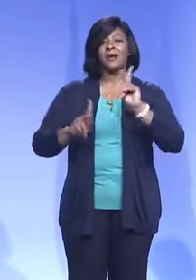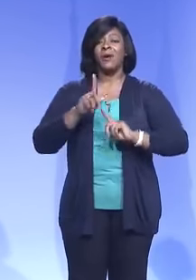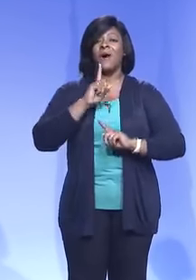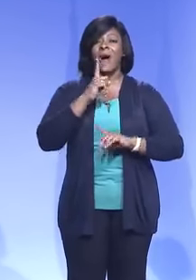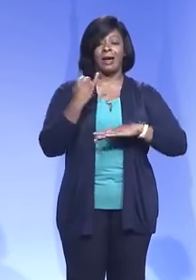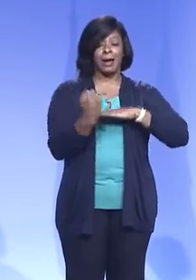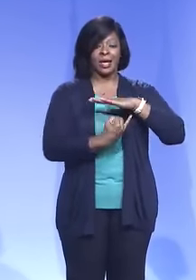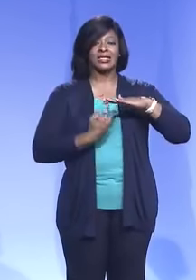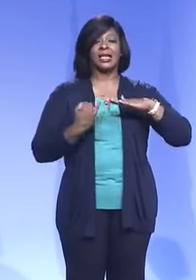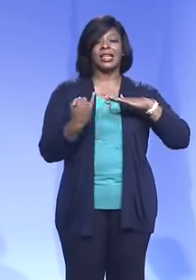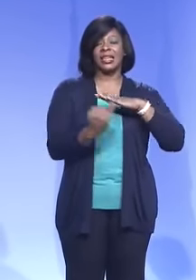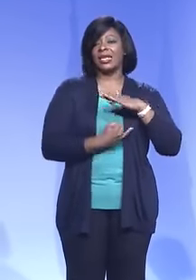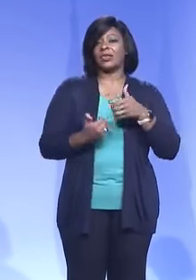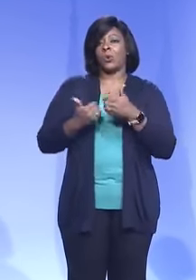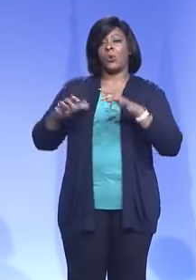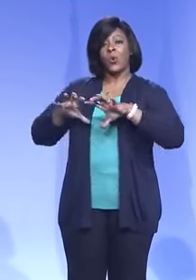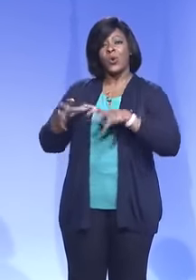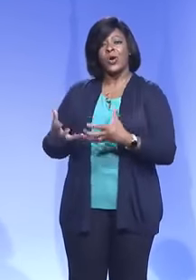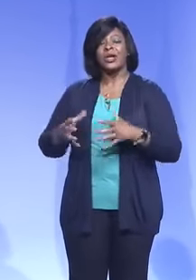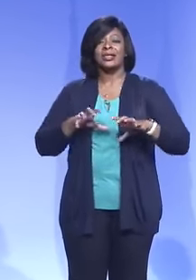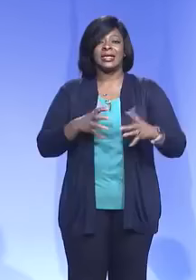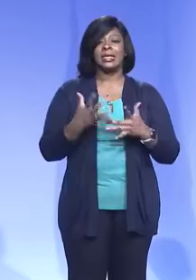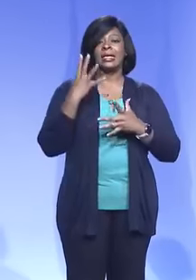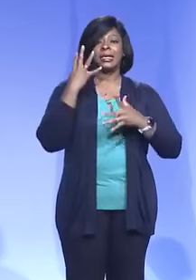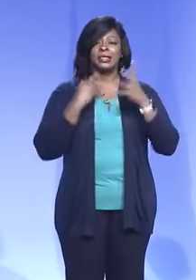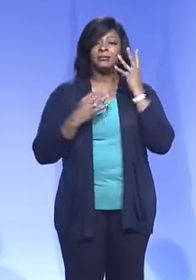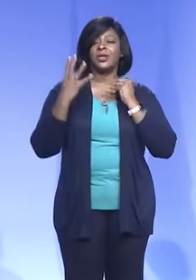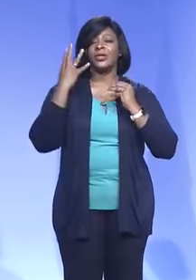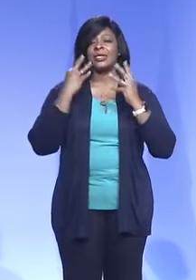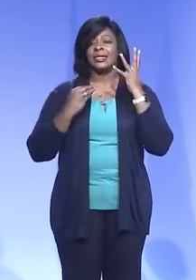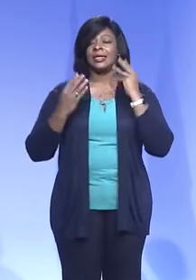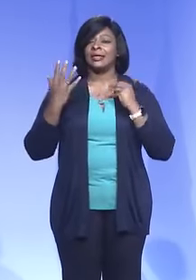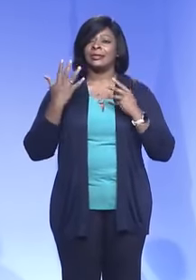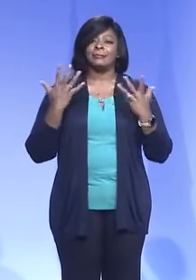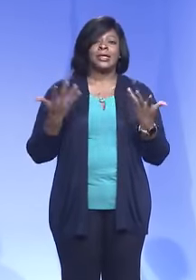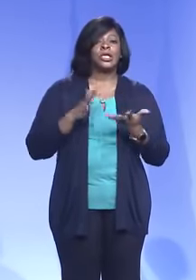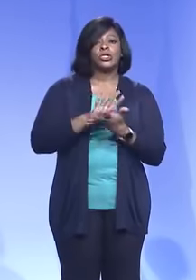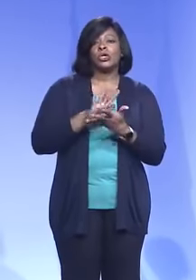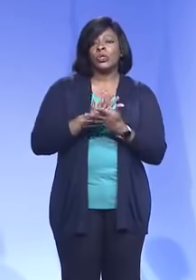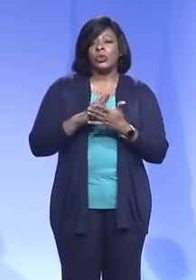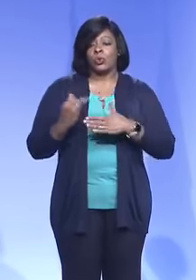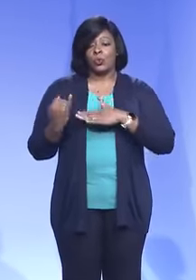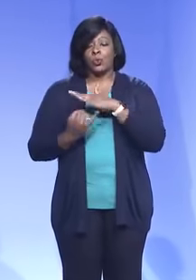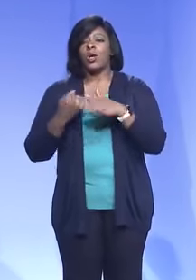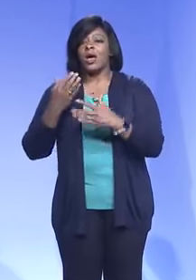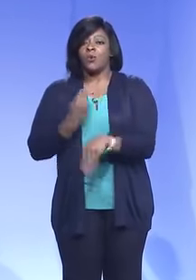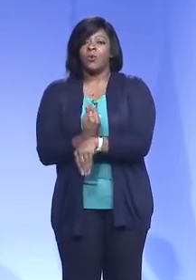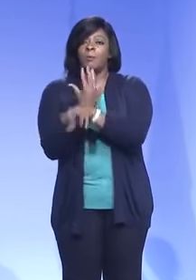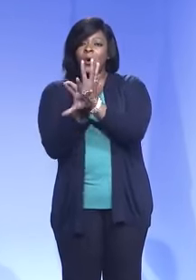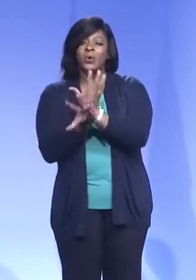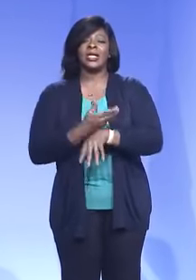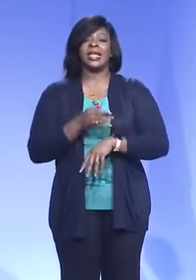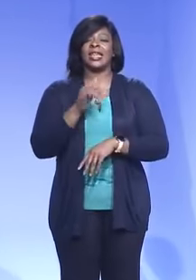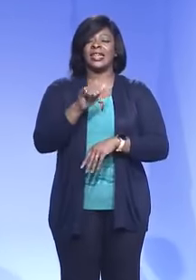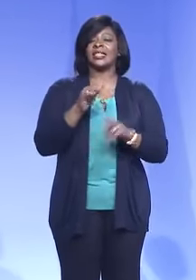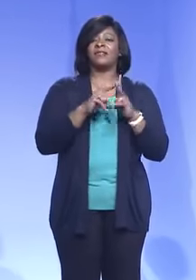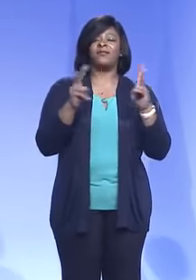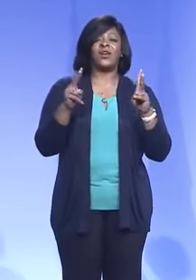in isolation and quarantine, experiencing school remotely, this sort of